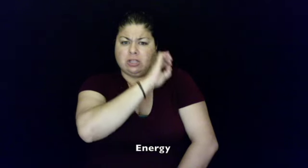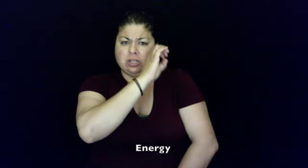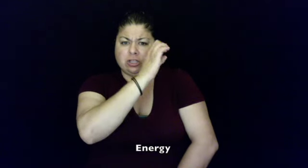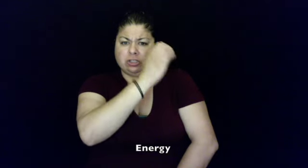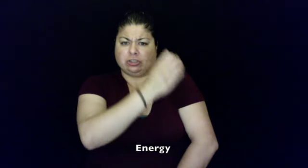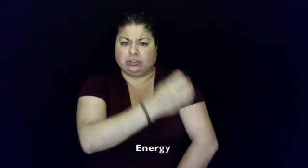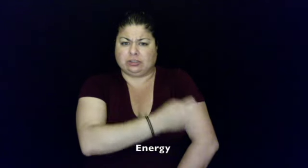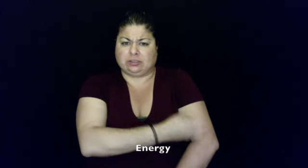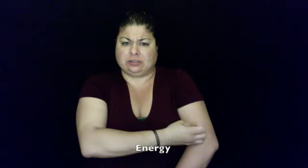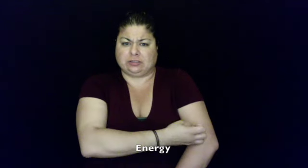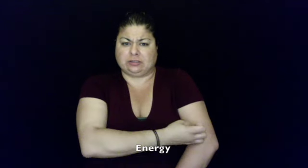Energy.